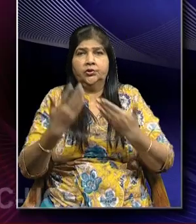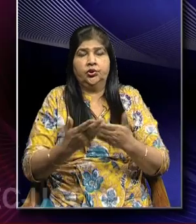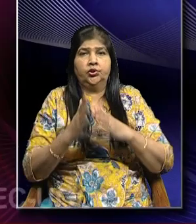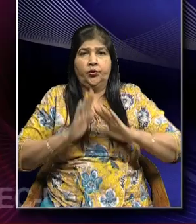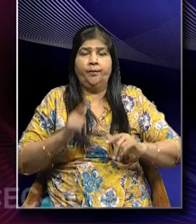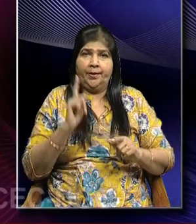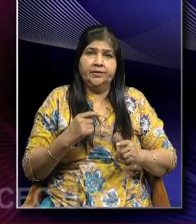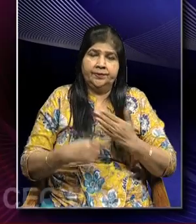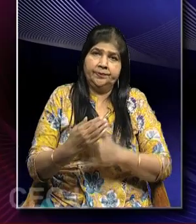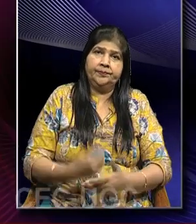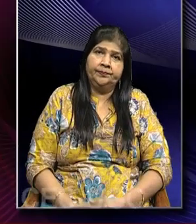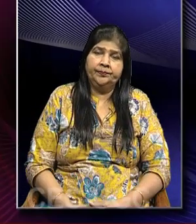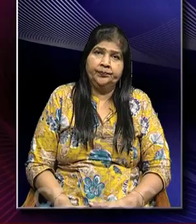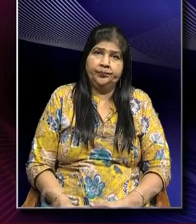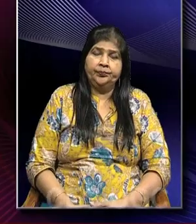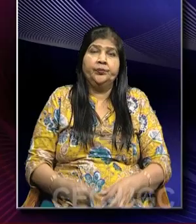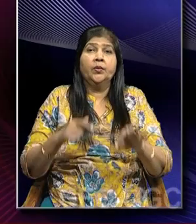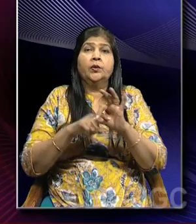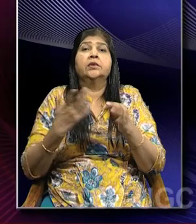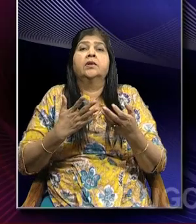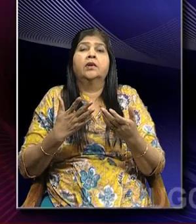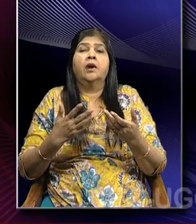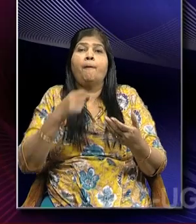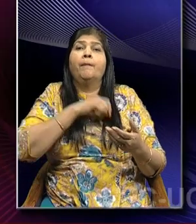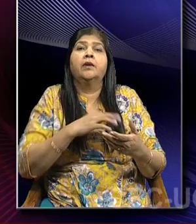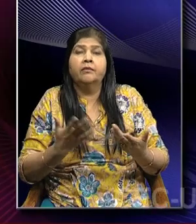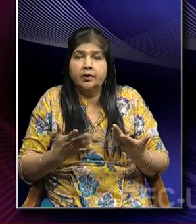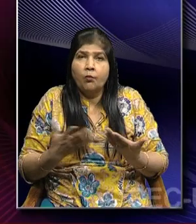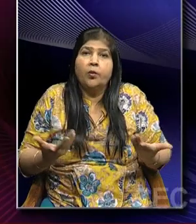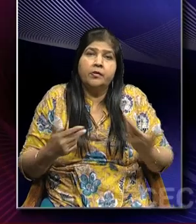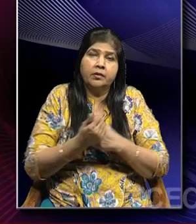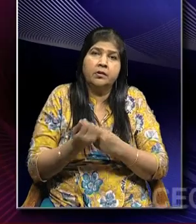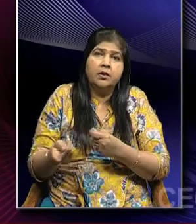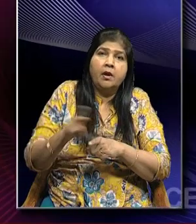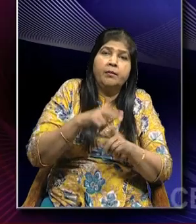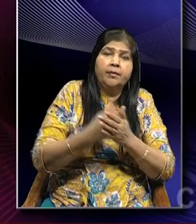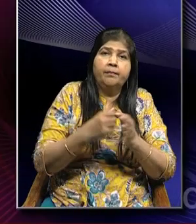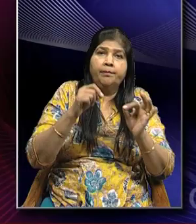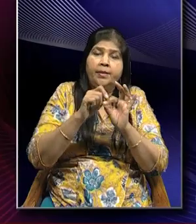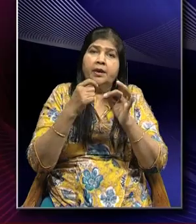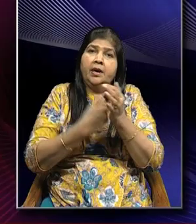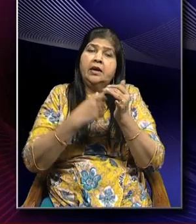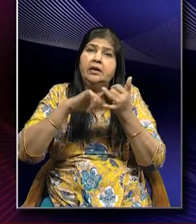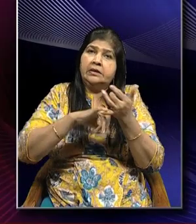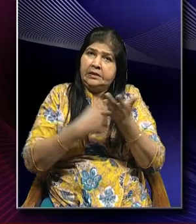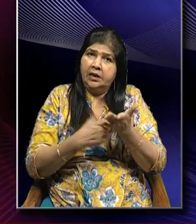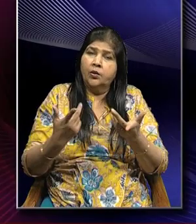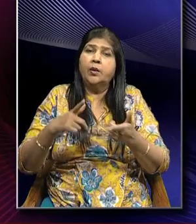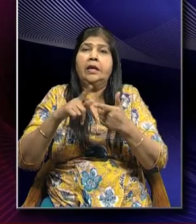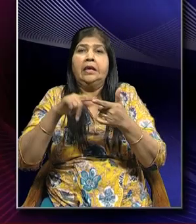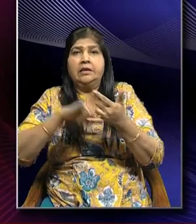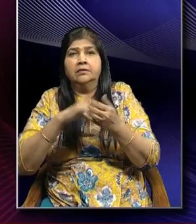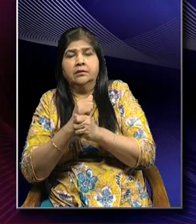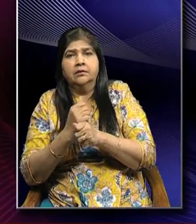ensure. Now the question comes, what is the benefit of implementing BRSR and ESG? Because some